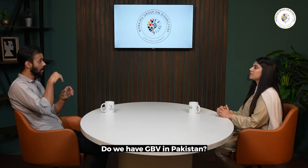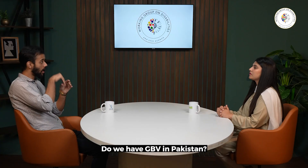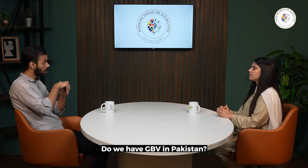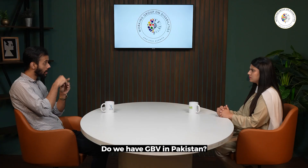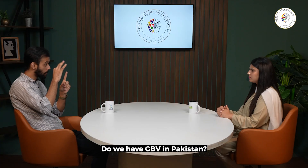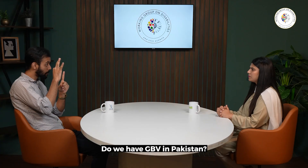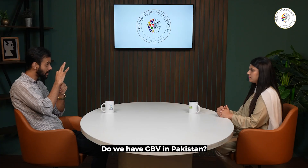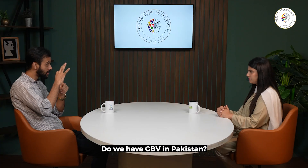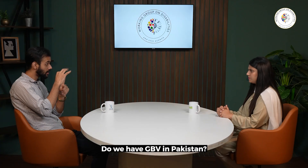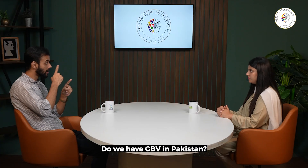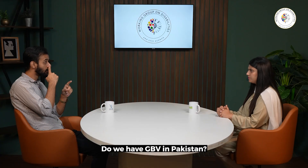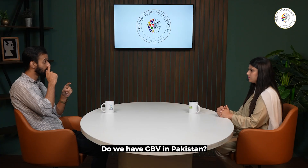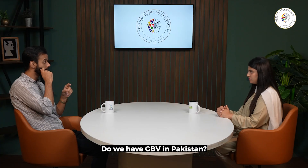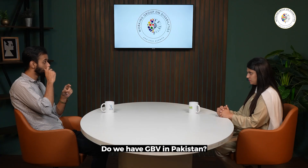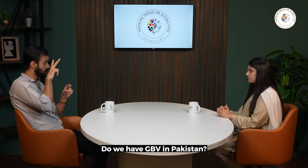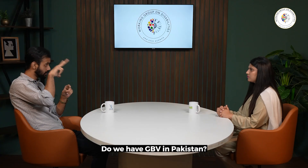Do we have GBV in Pakistan?